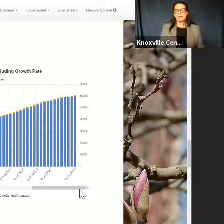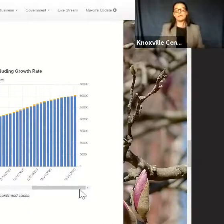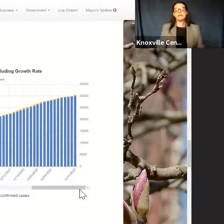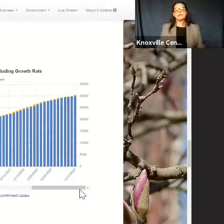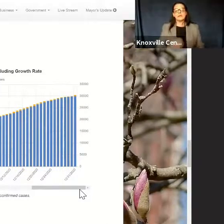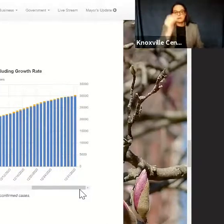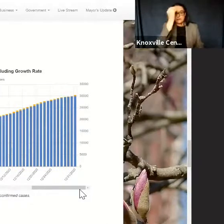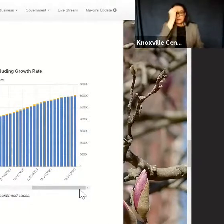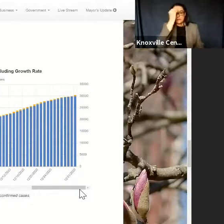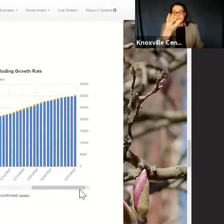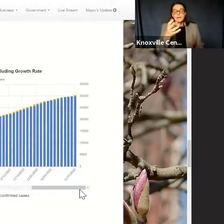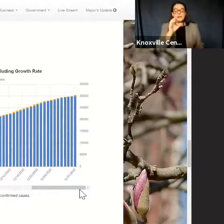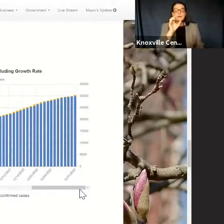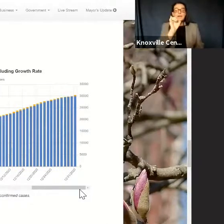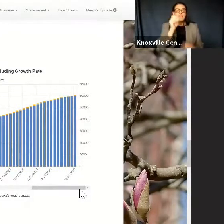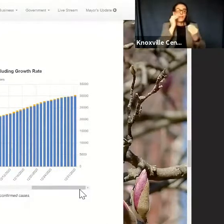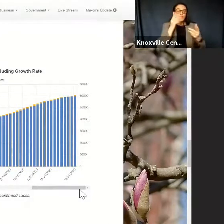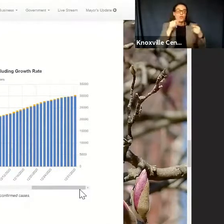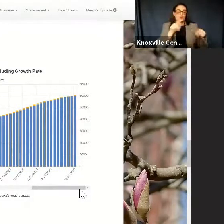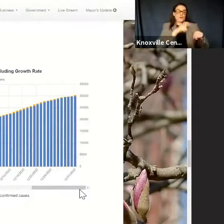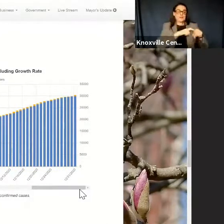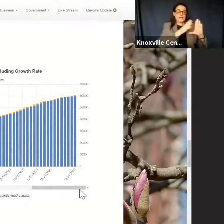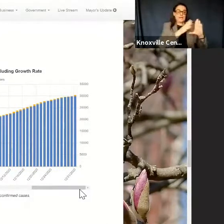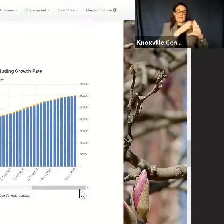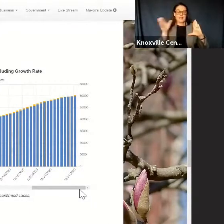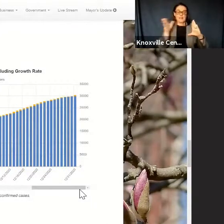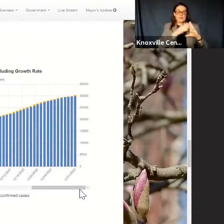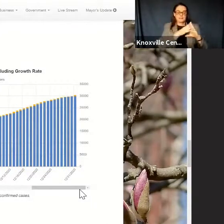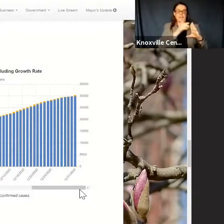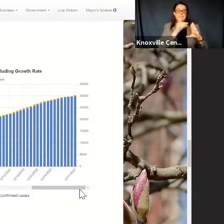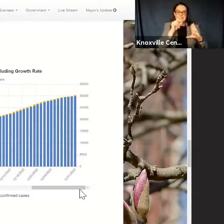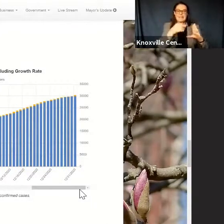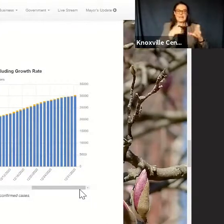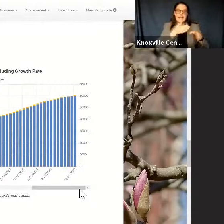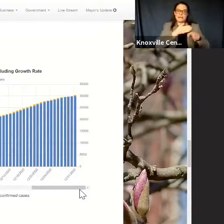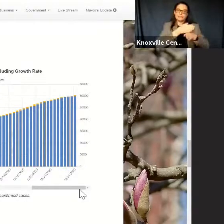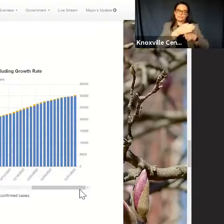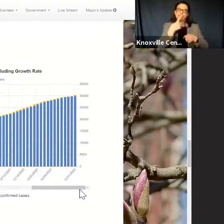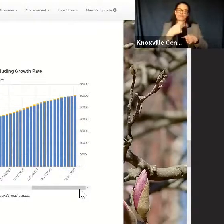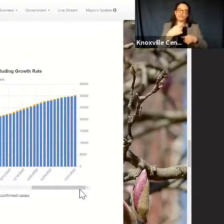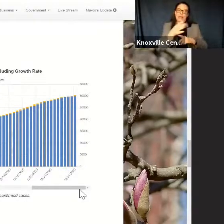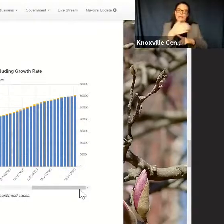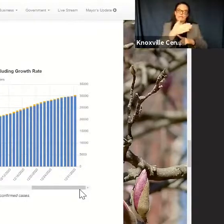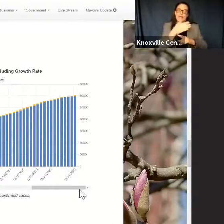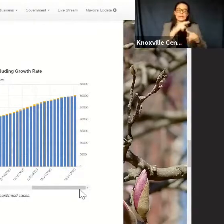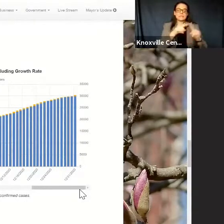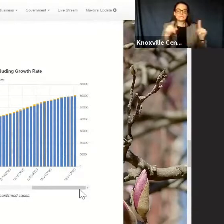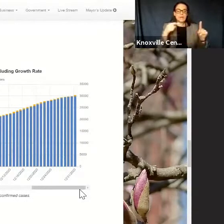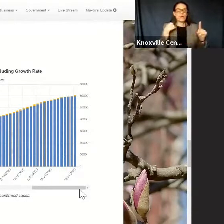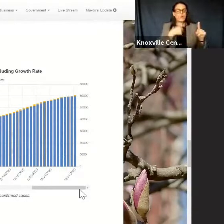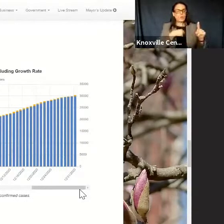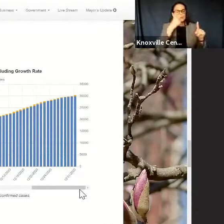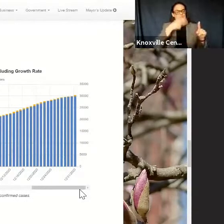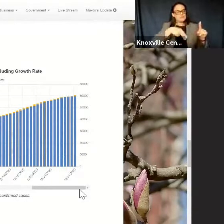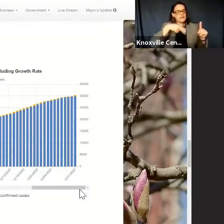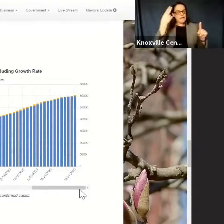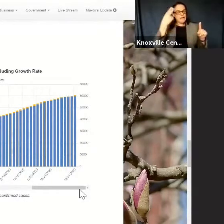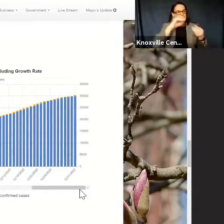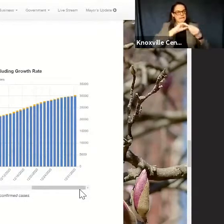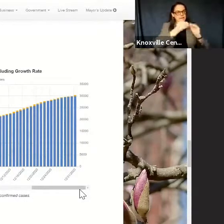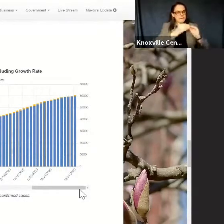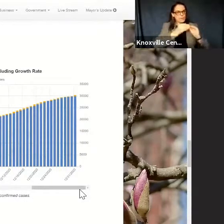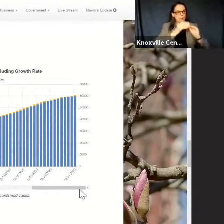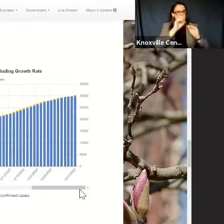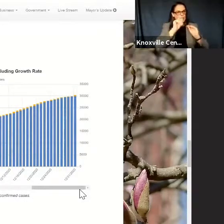that the data over this time period didn't have consecutive red flags. However, we have seen a sustained high volume of cases, which